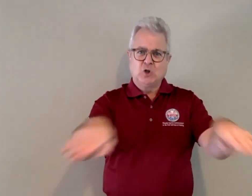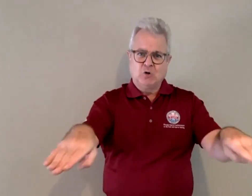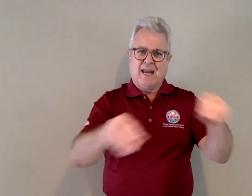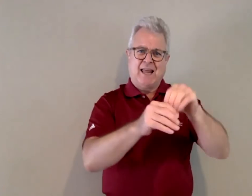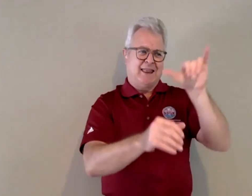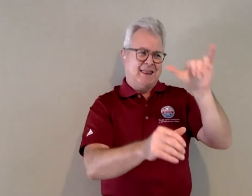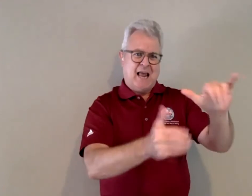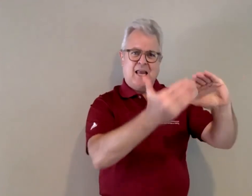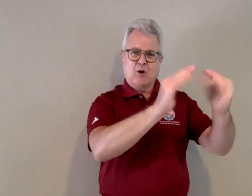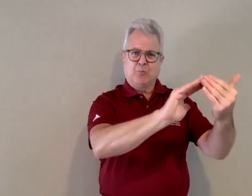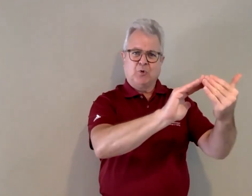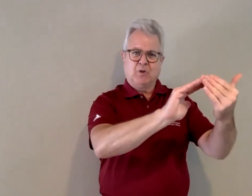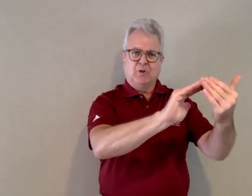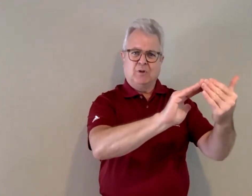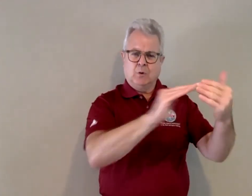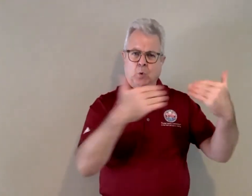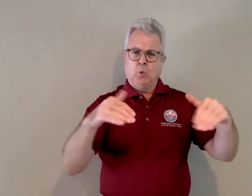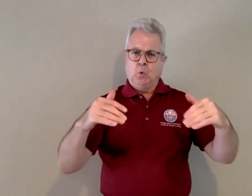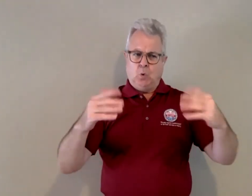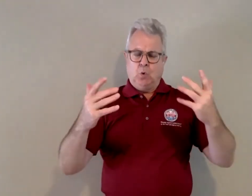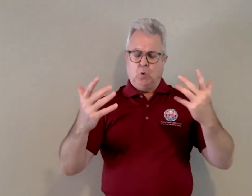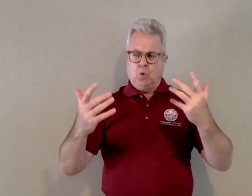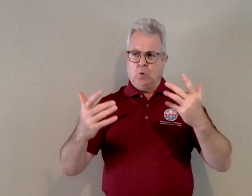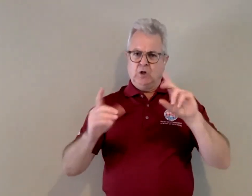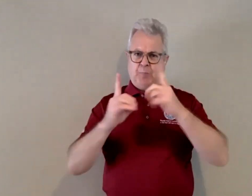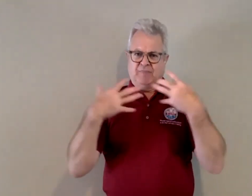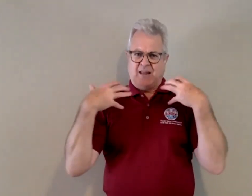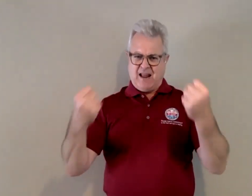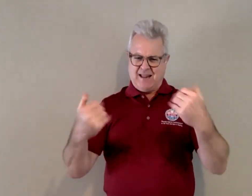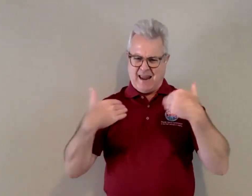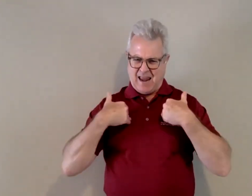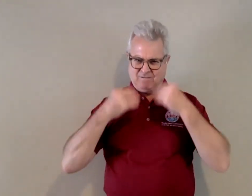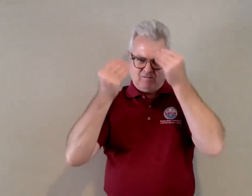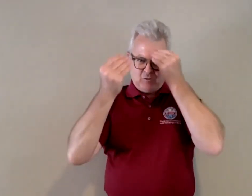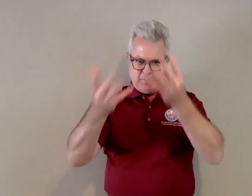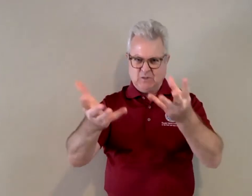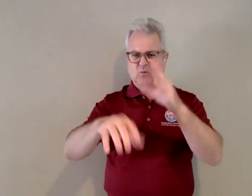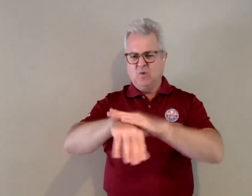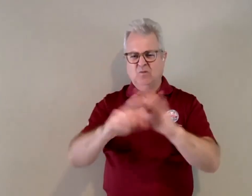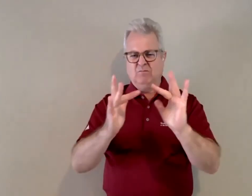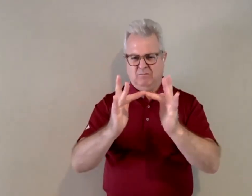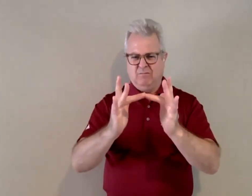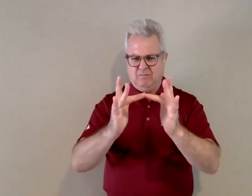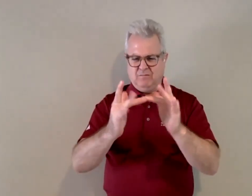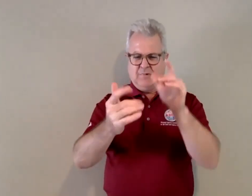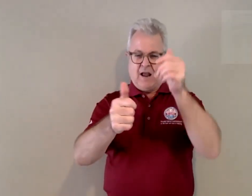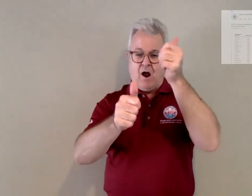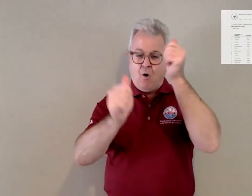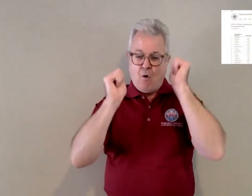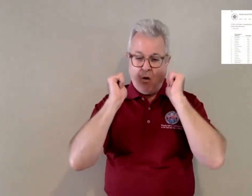And it's really hitting the unvaccinated people and the children in the community. And the Department of Health has